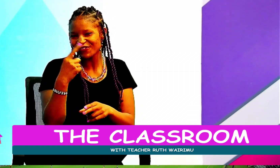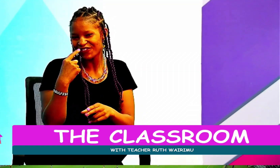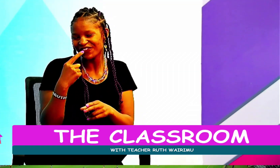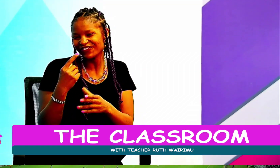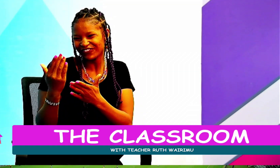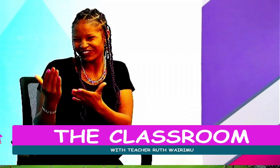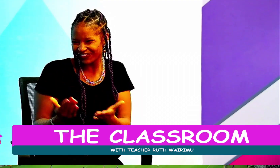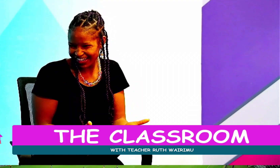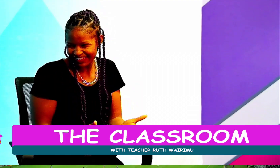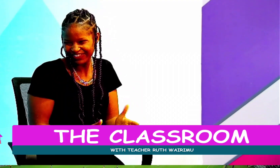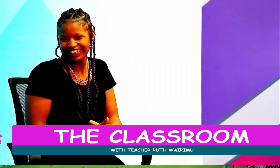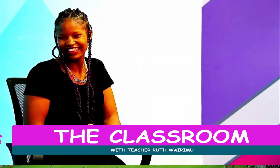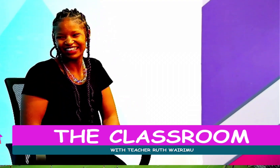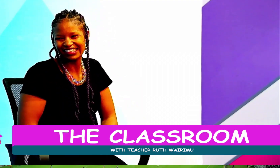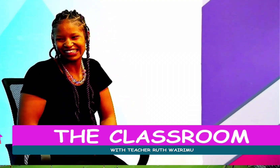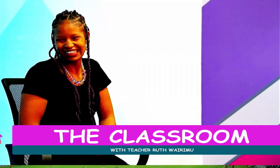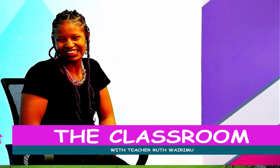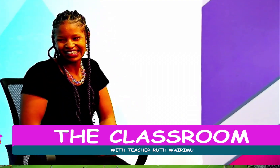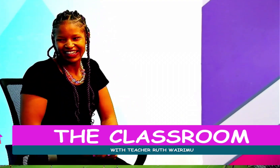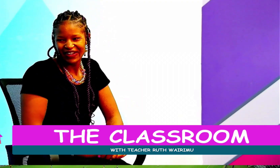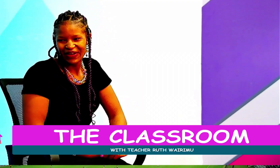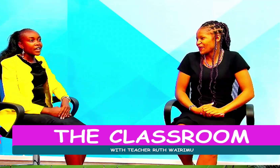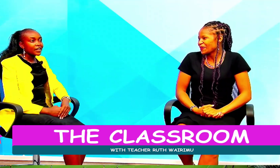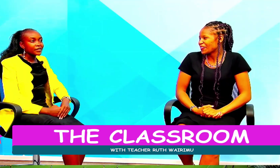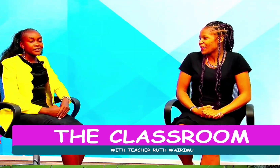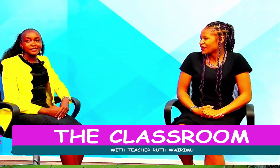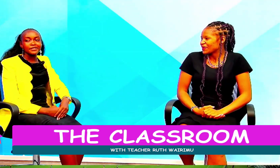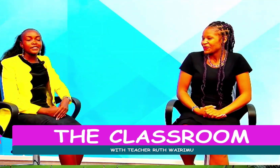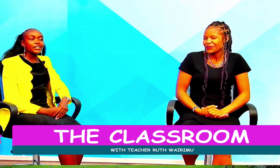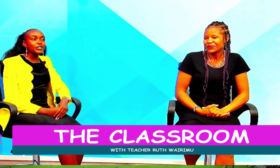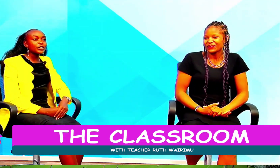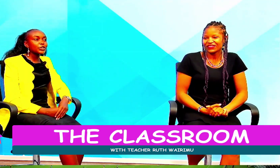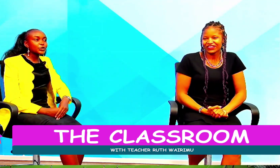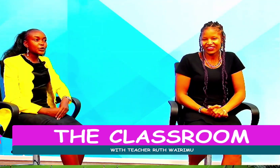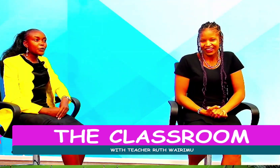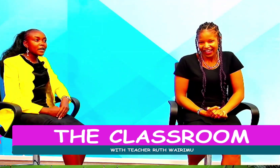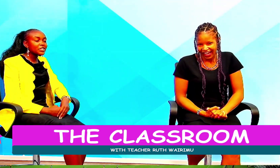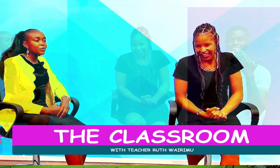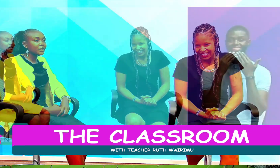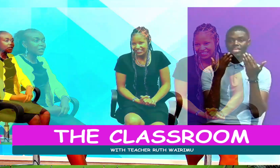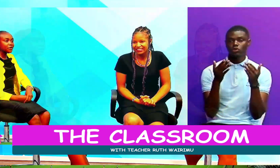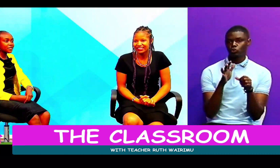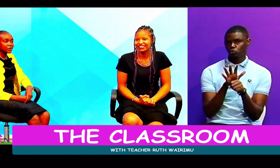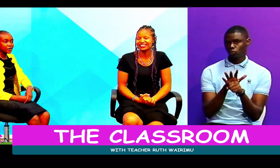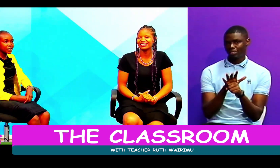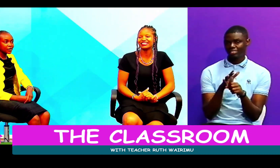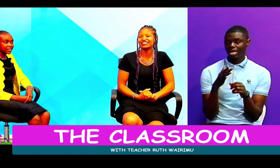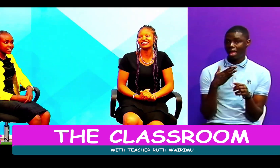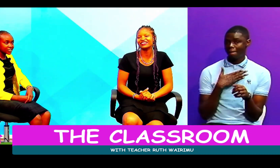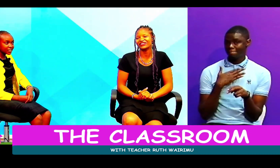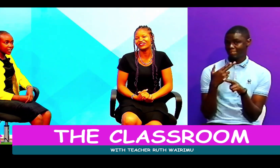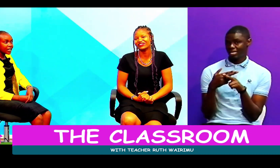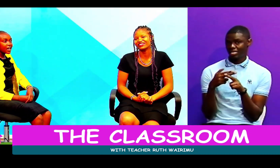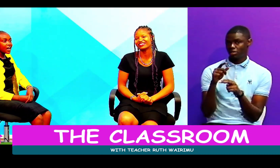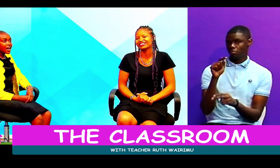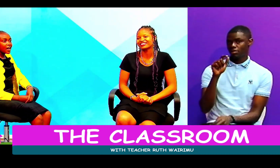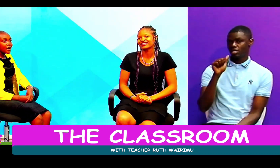I won't tell you her name, she will tell you her name herself. So welcome. Thank you so much. My name is Tabitha